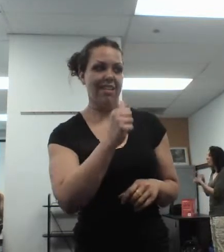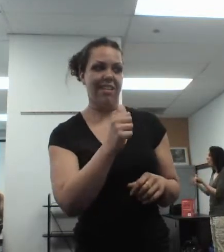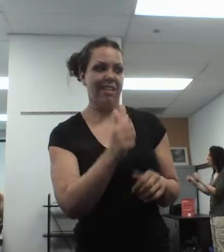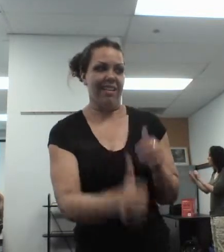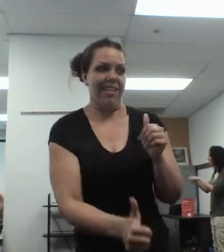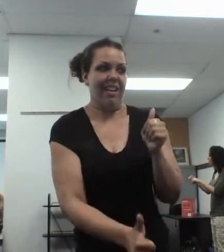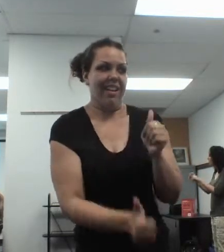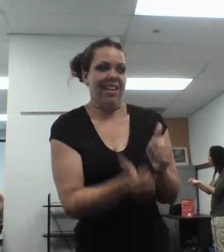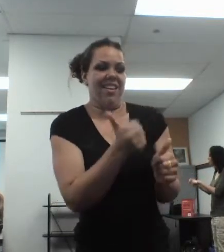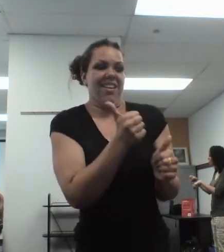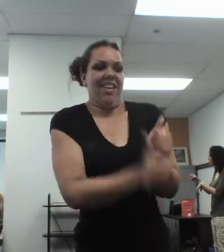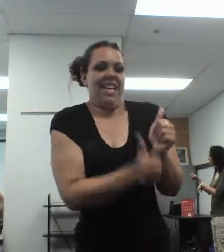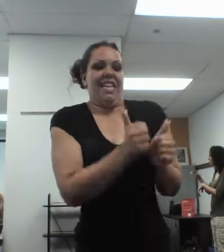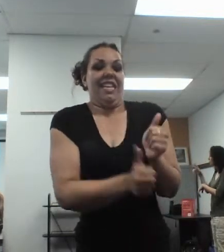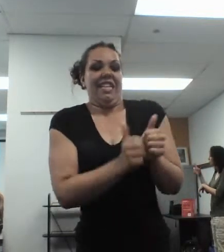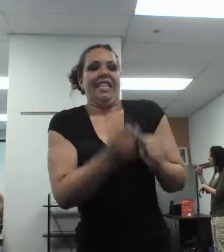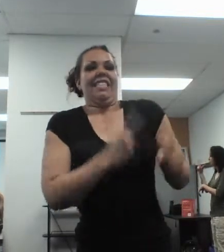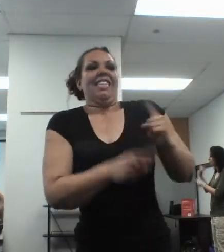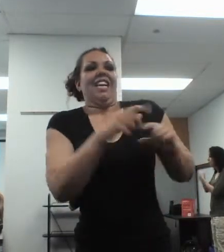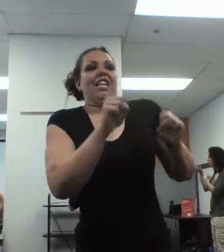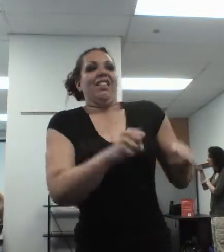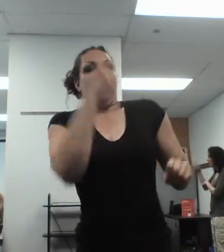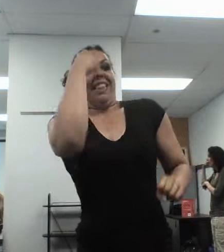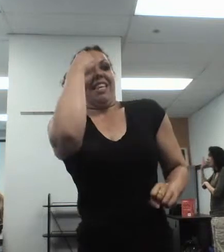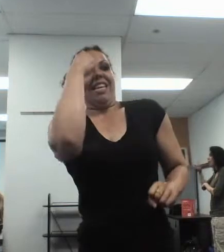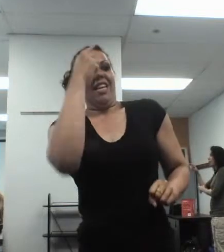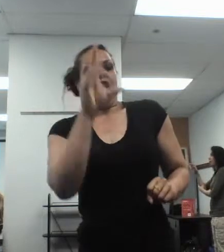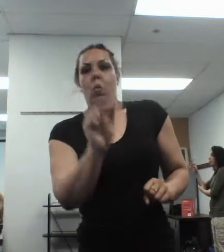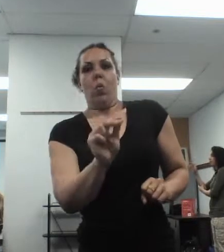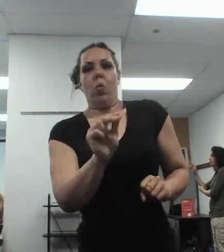freshman. No, just pick one.